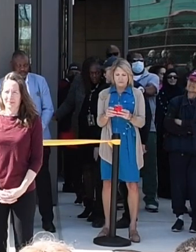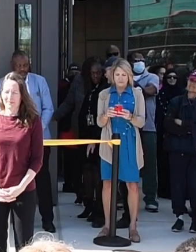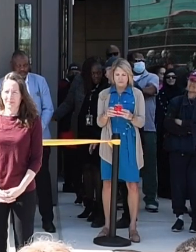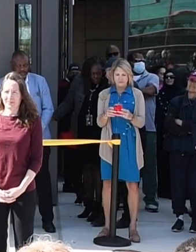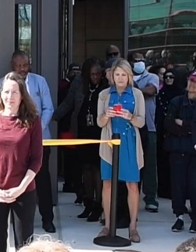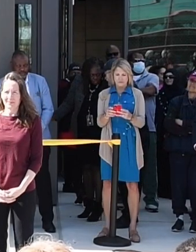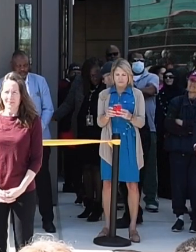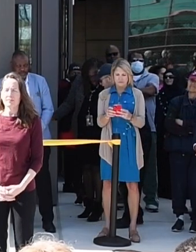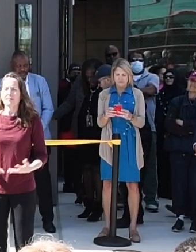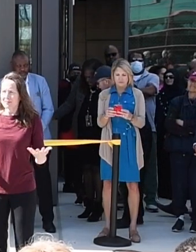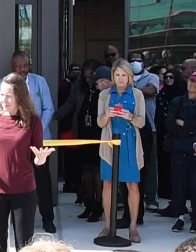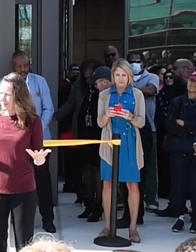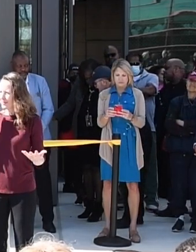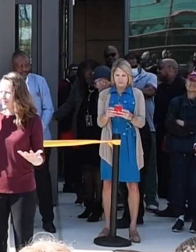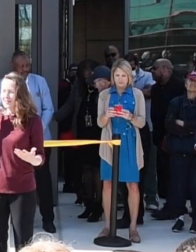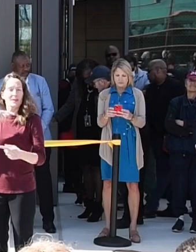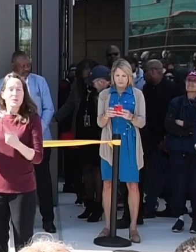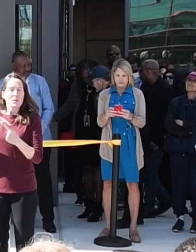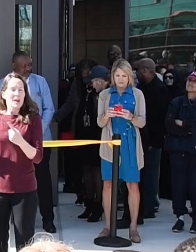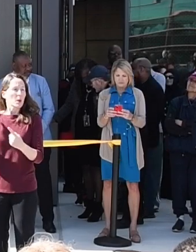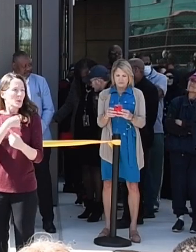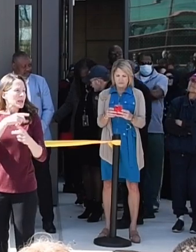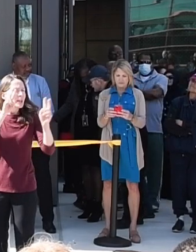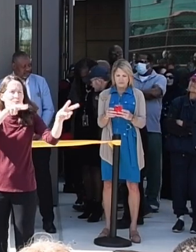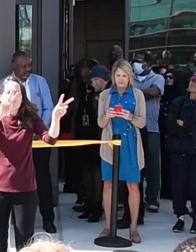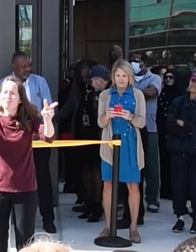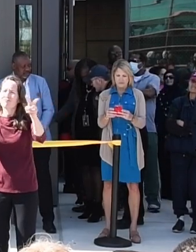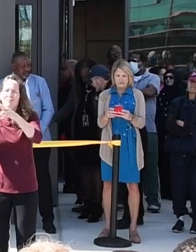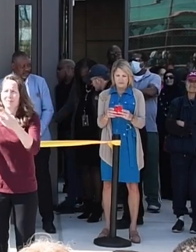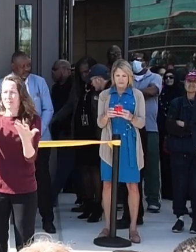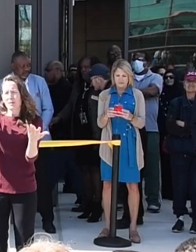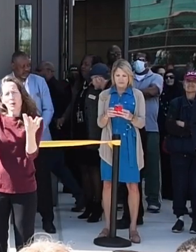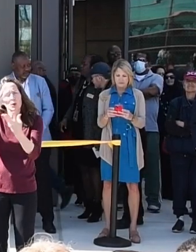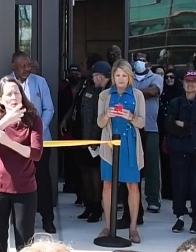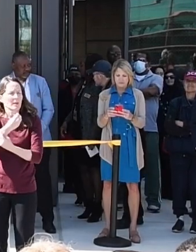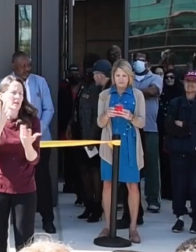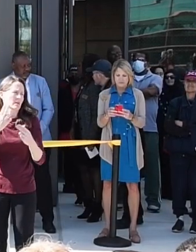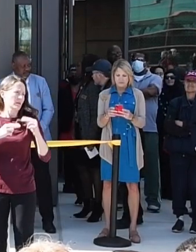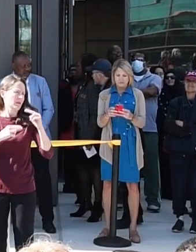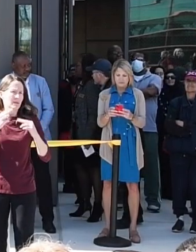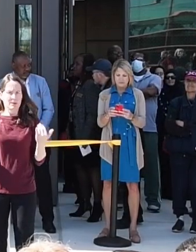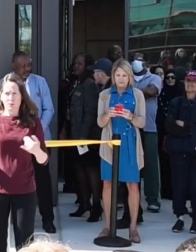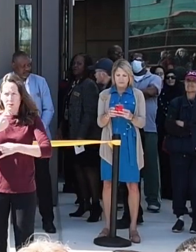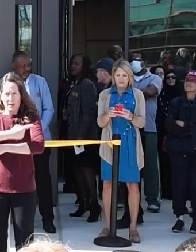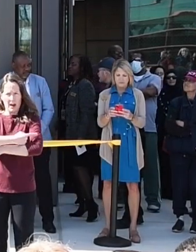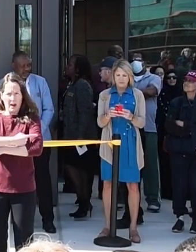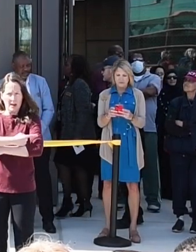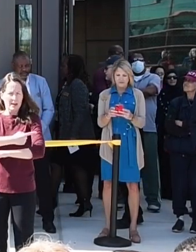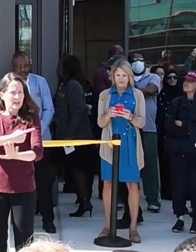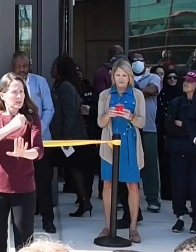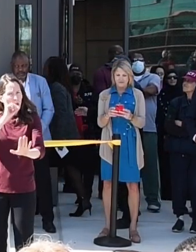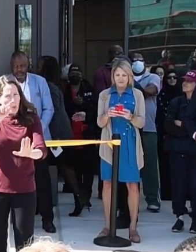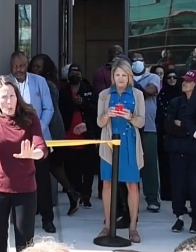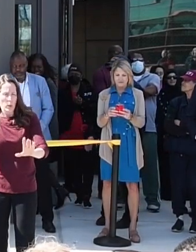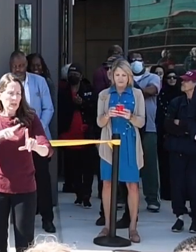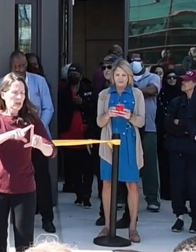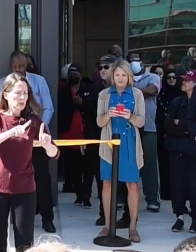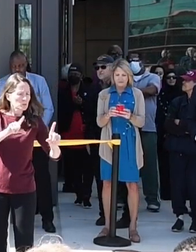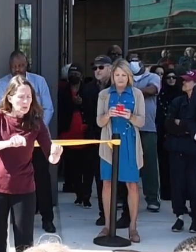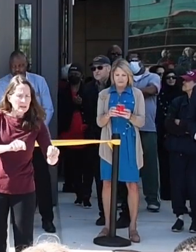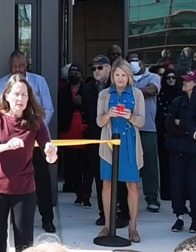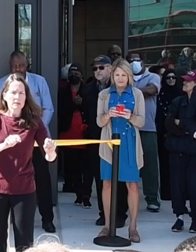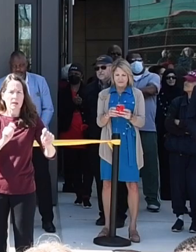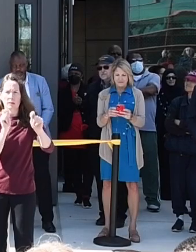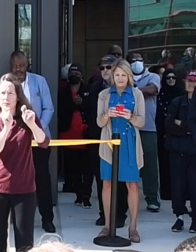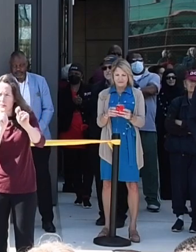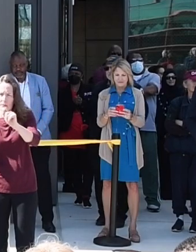As we look around at this beautiful facility today, we see more than just bricks and mortar. We see